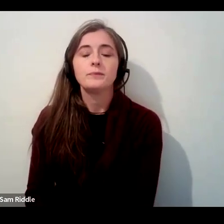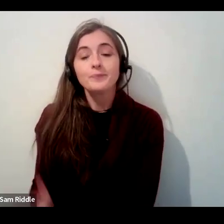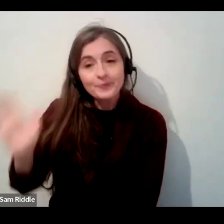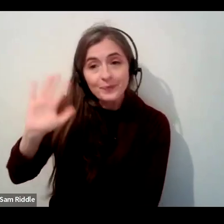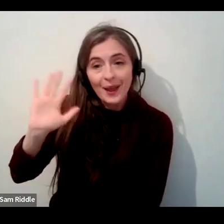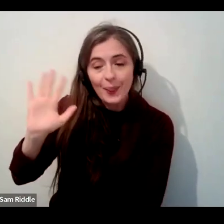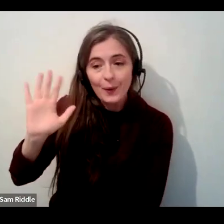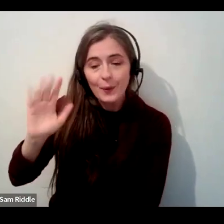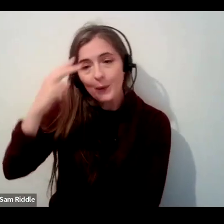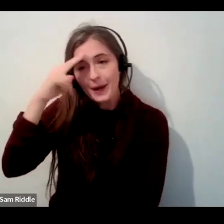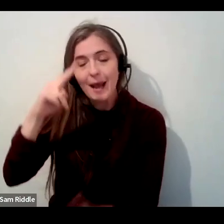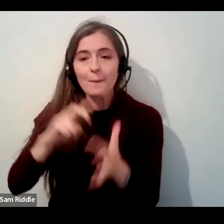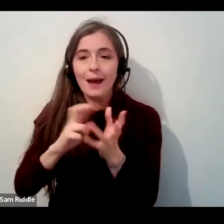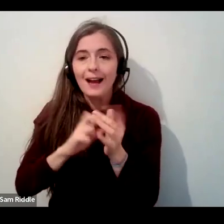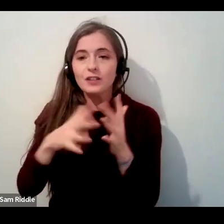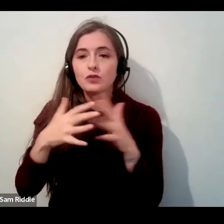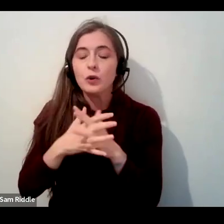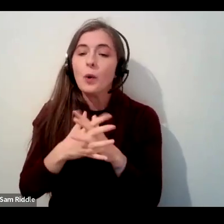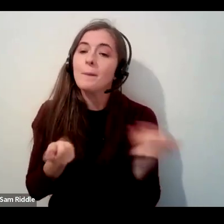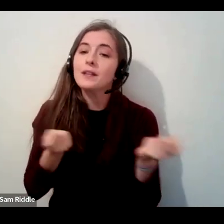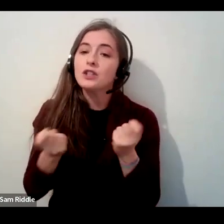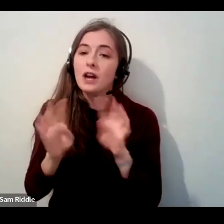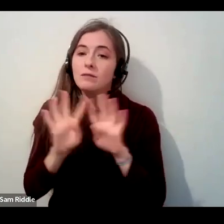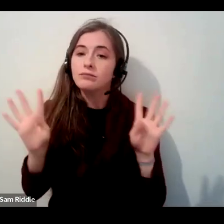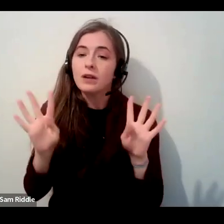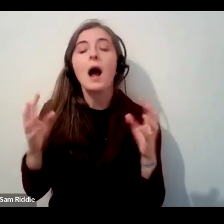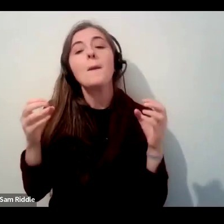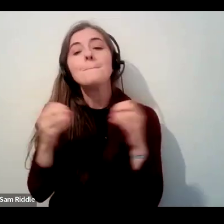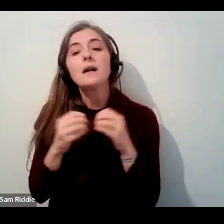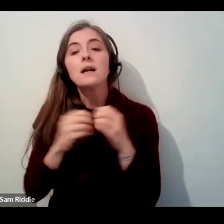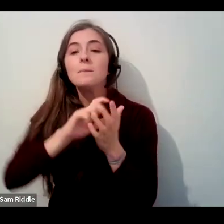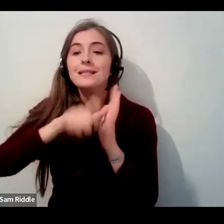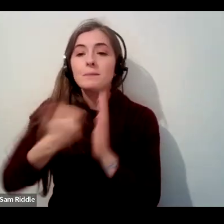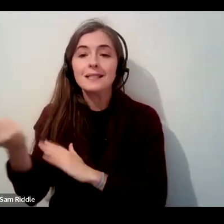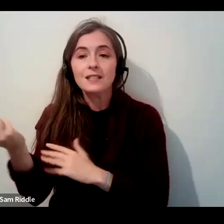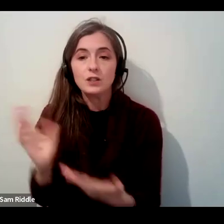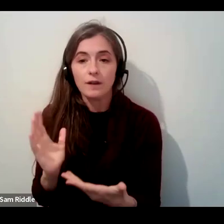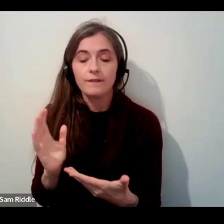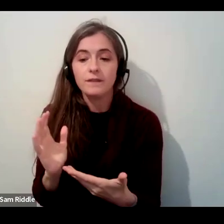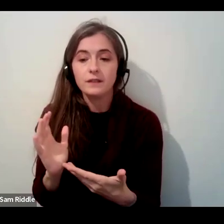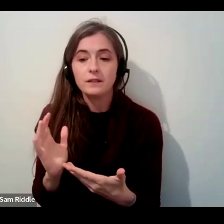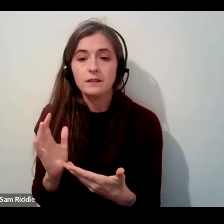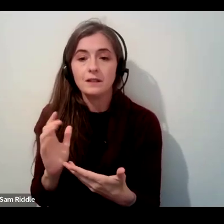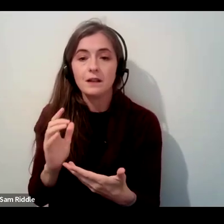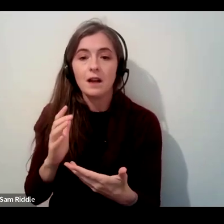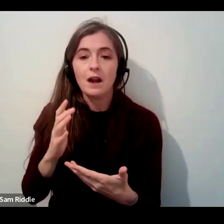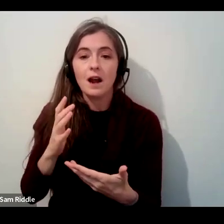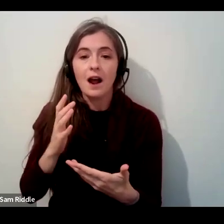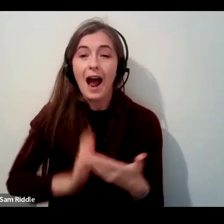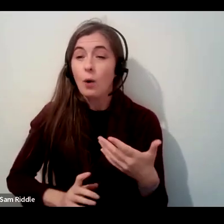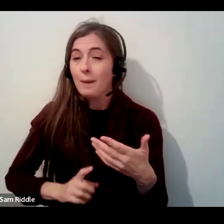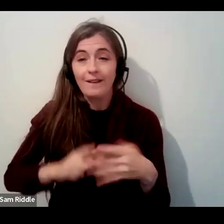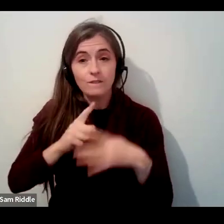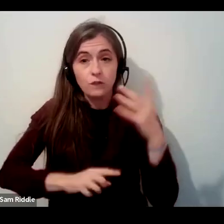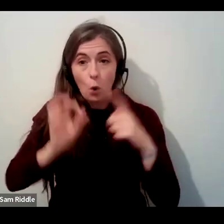Hi everybody, I'm Andrew Clark. I'm the Chair of Trustees at Buckinghamshire Disability Service. I'm going to make 4 points very